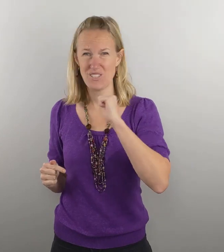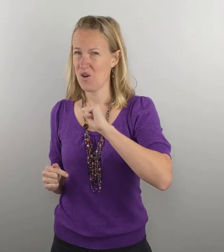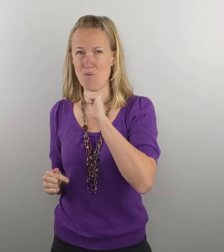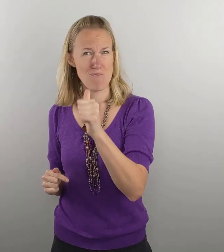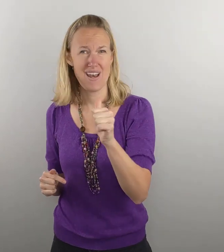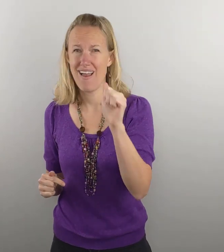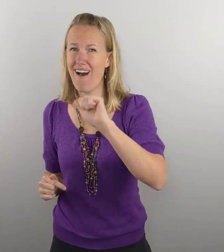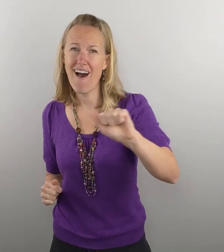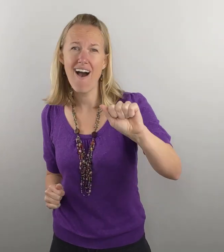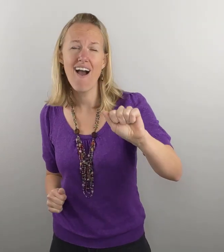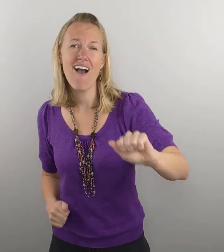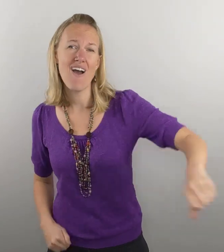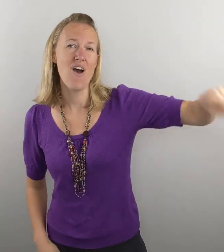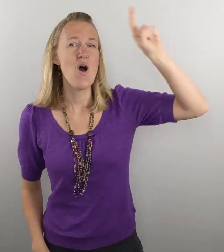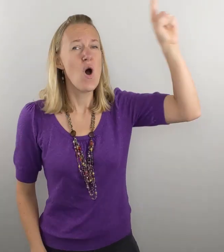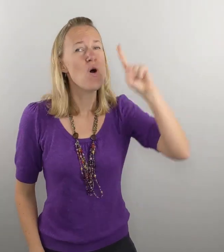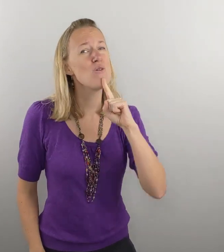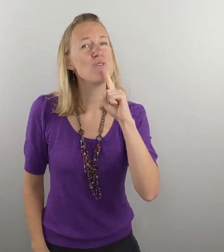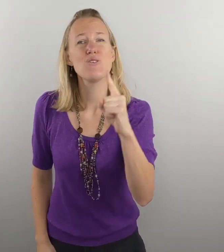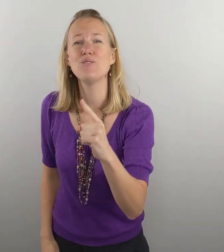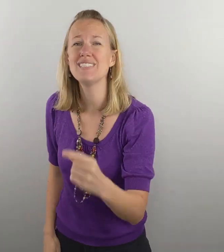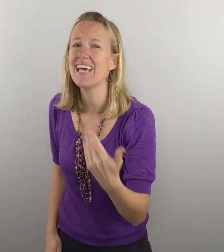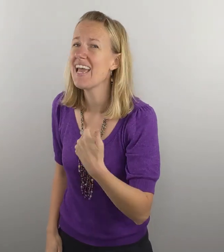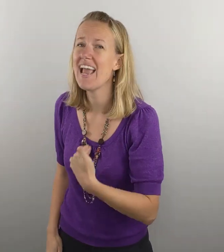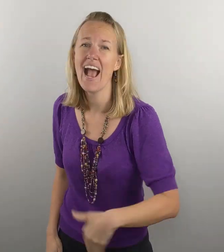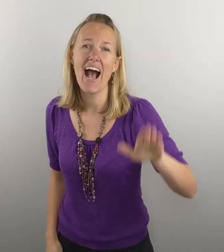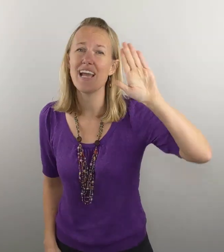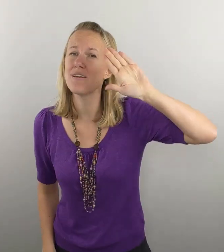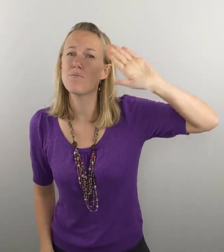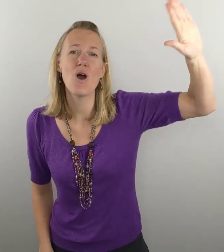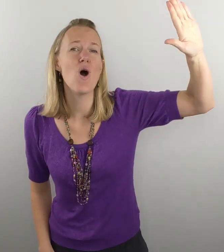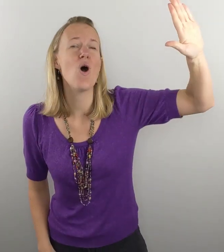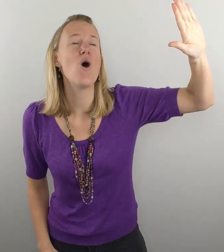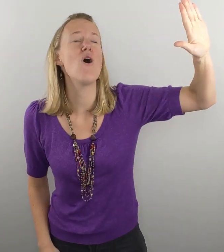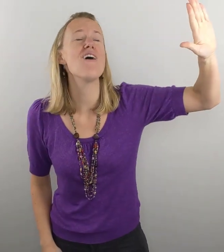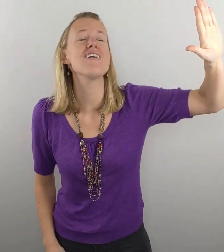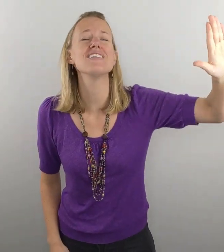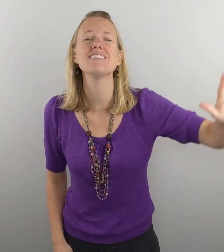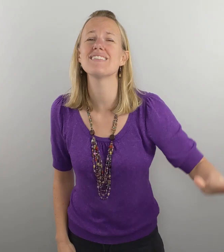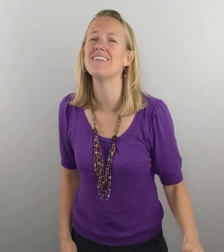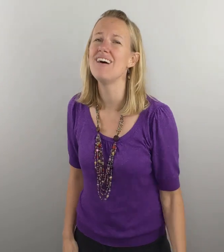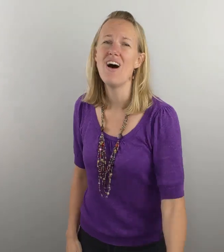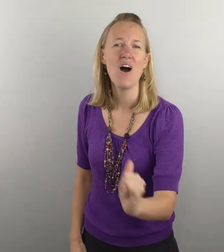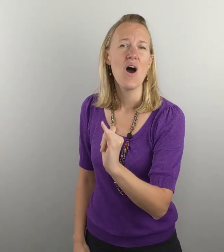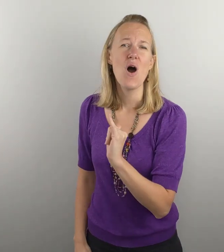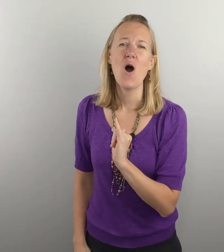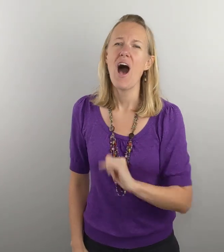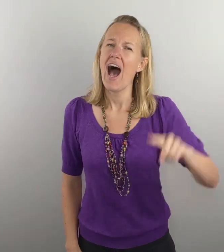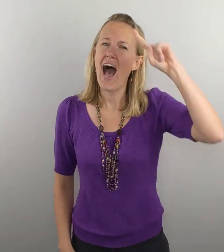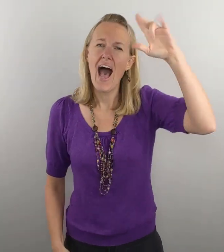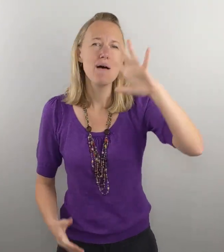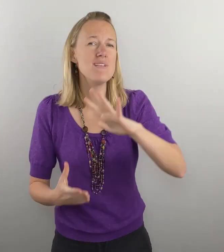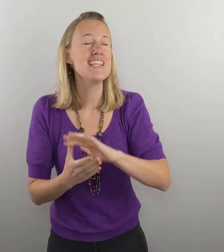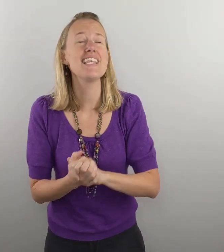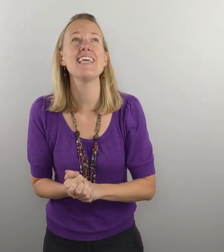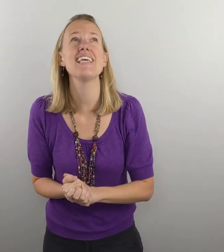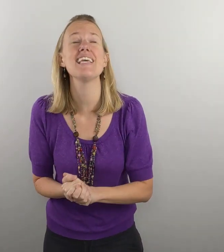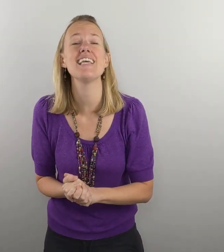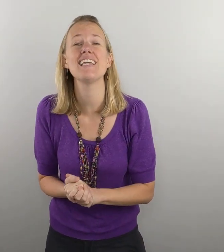don't belong, oh, you say I am yours. And I